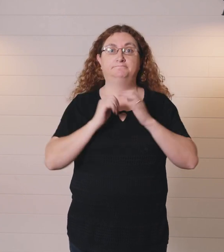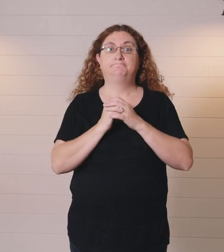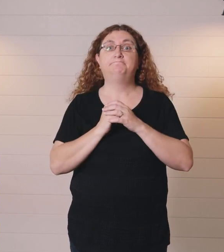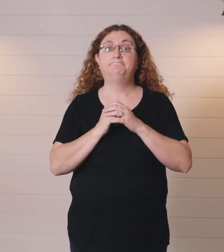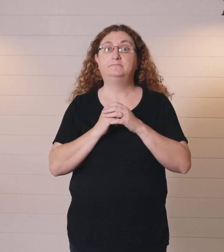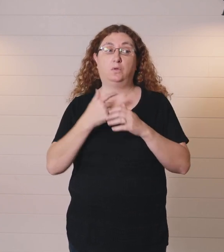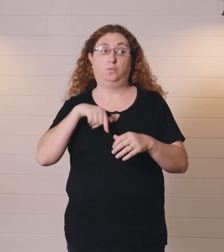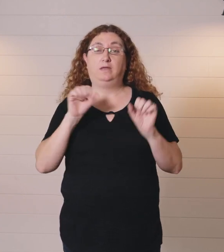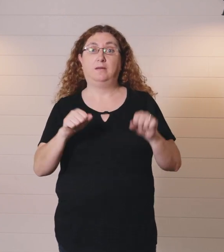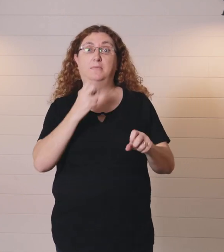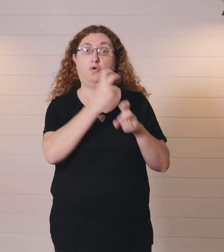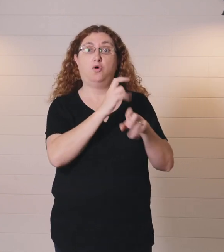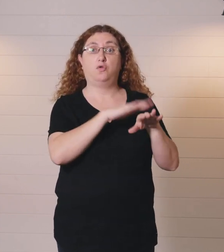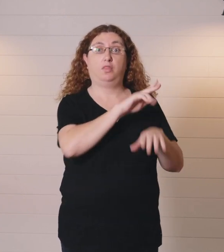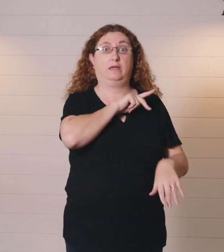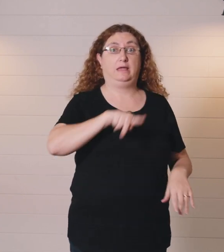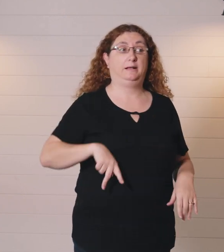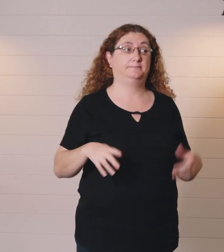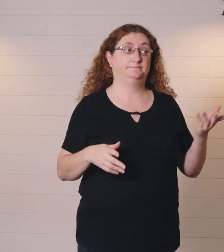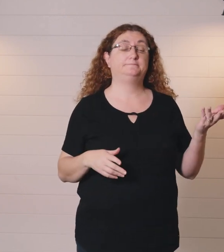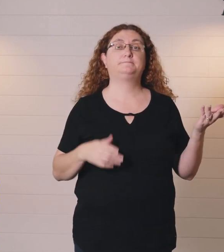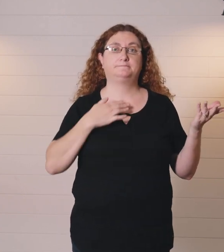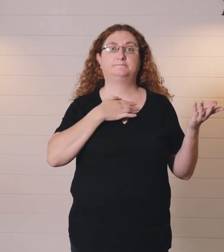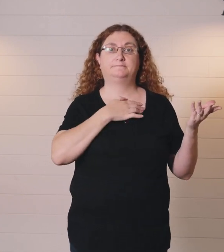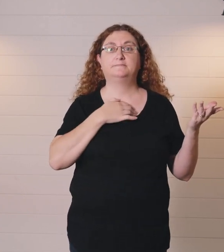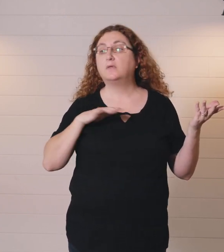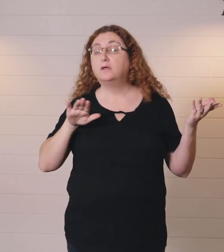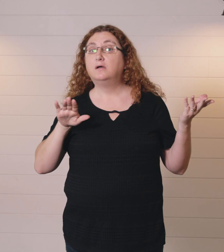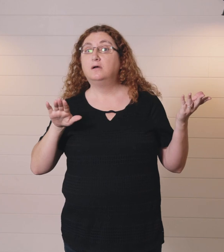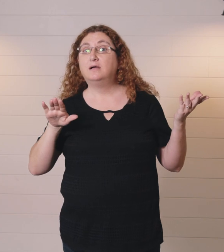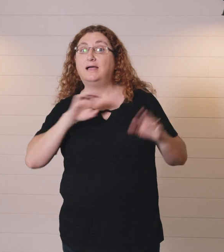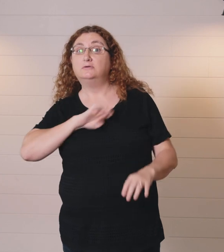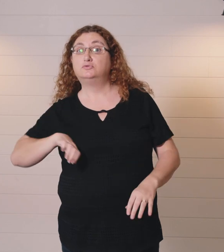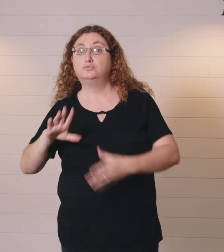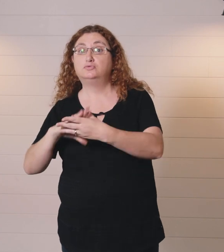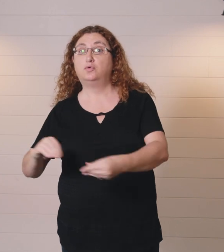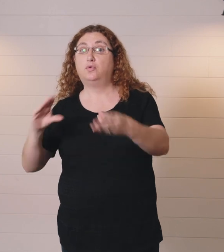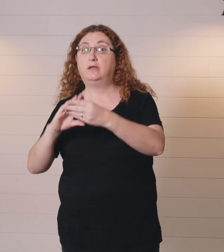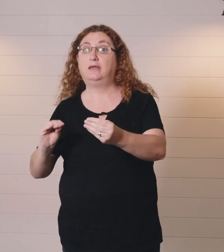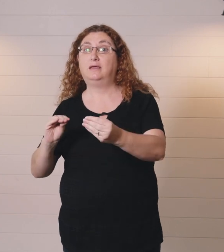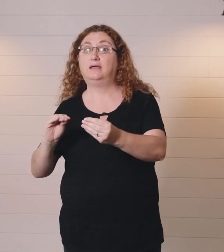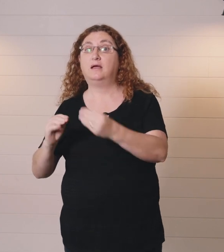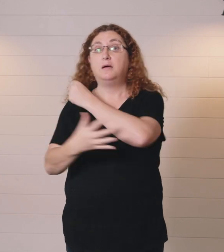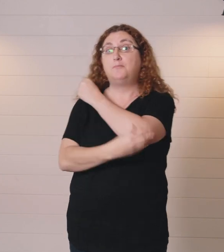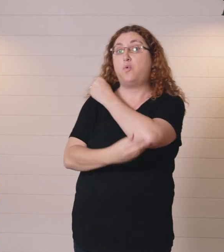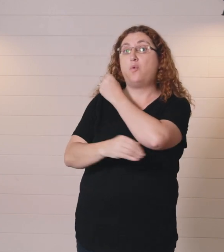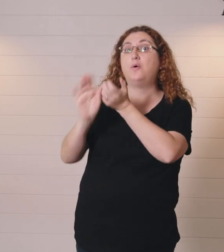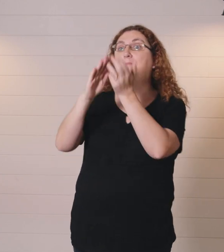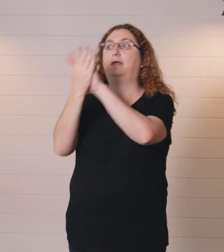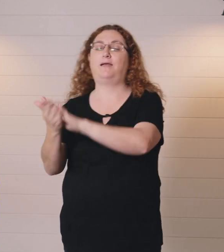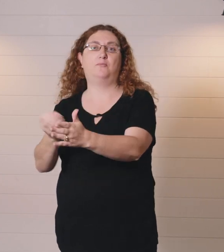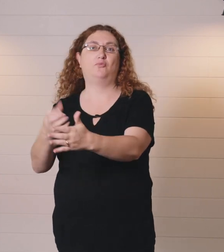on Xerxes at this point in time. Hers was, in some ways, a rags-to-riches story, commoner to the palace, but